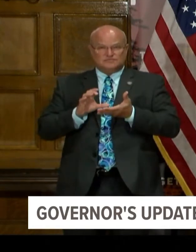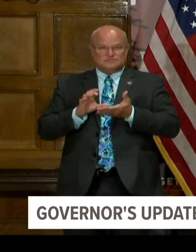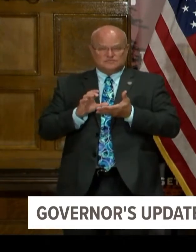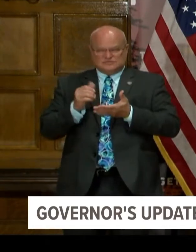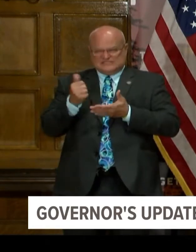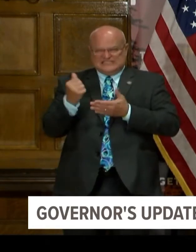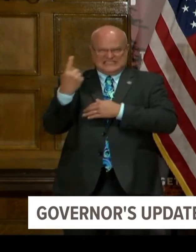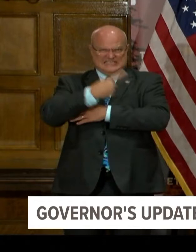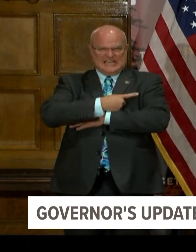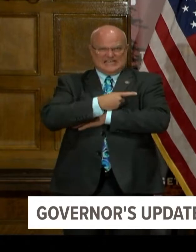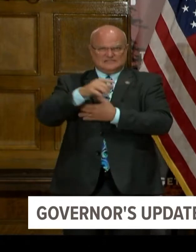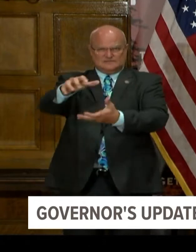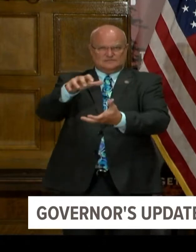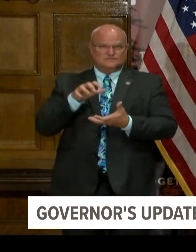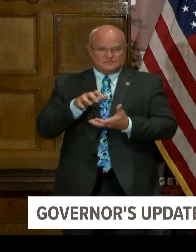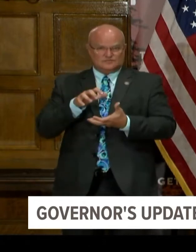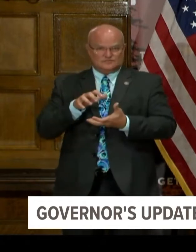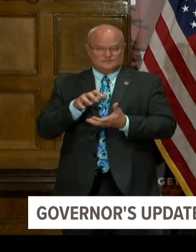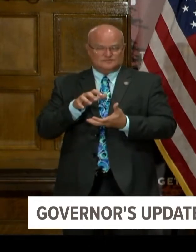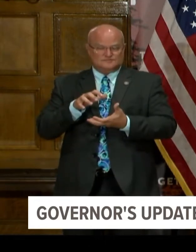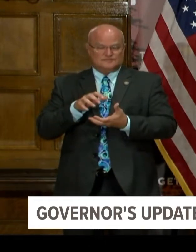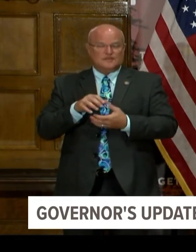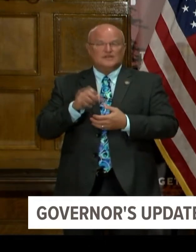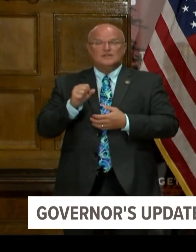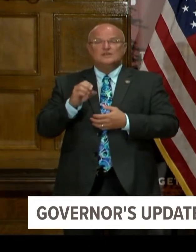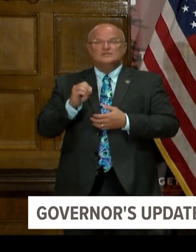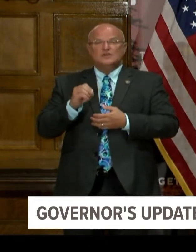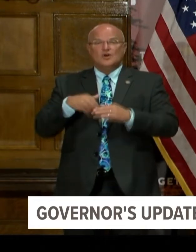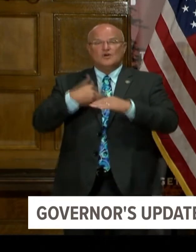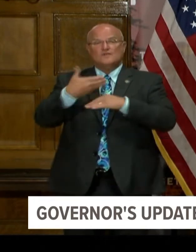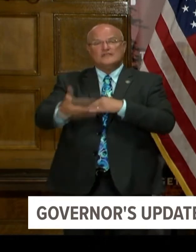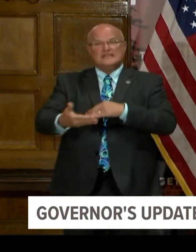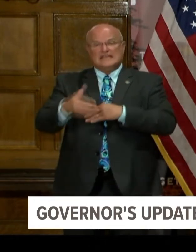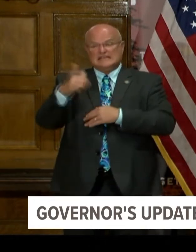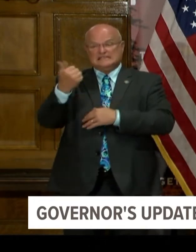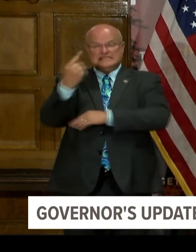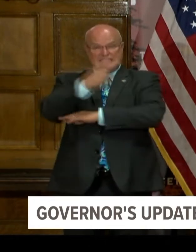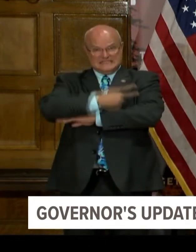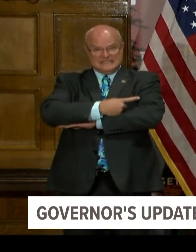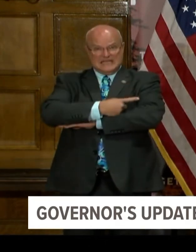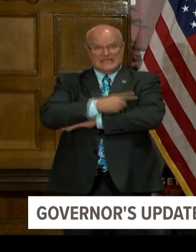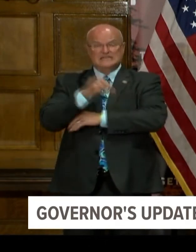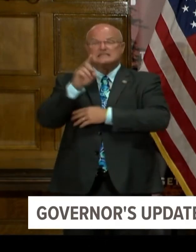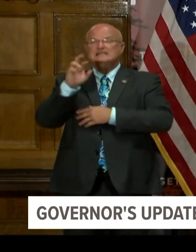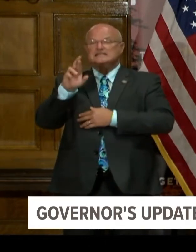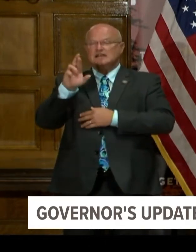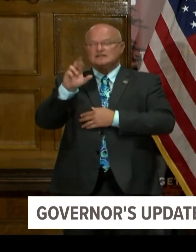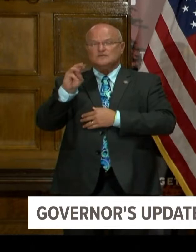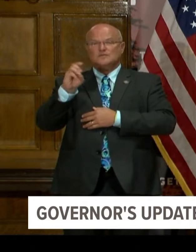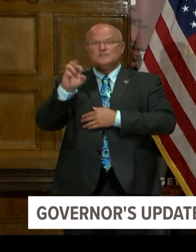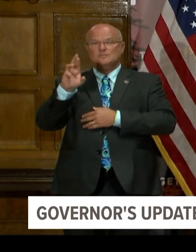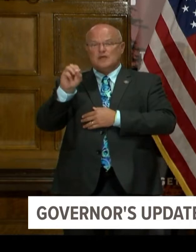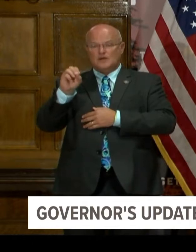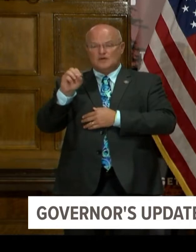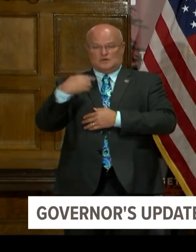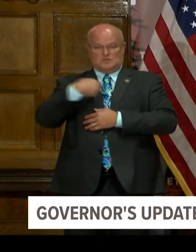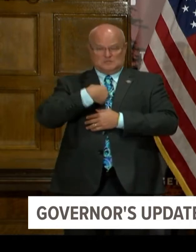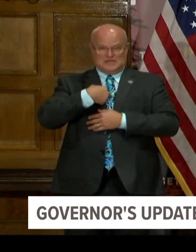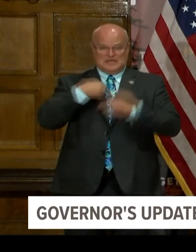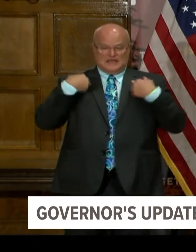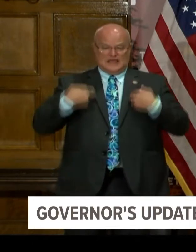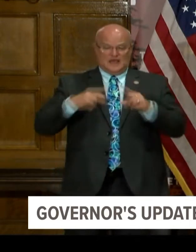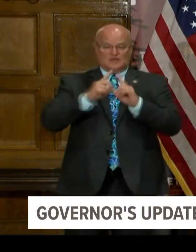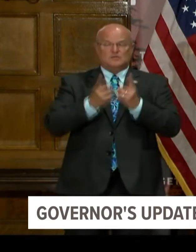next 10 days is what we're advised. And so over the next 10 days, Dr. Romero and I and the health department